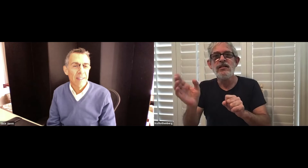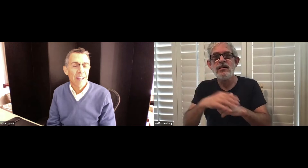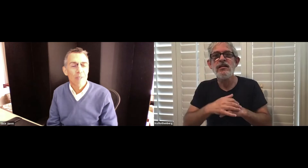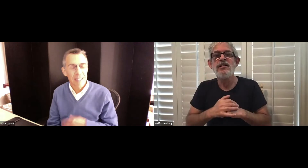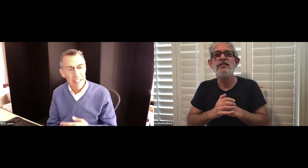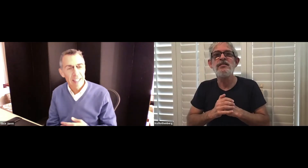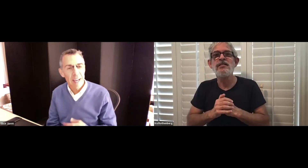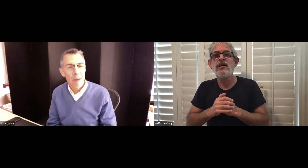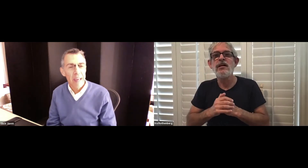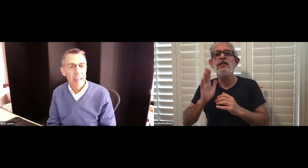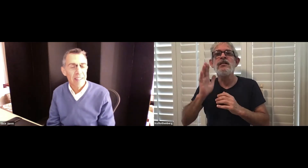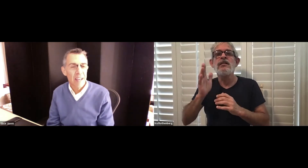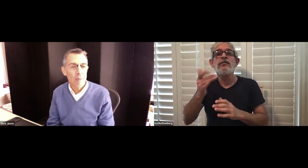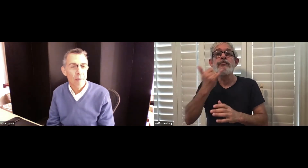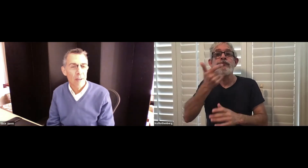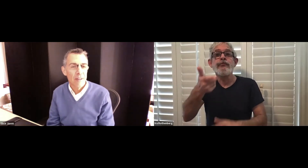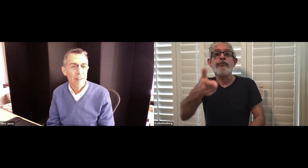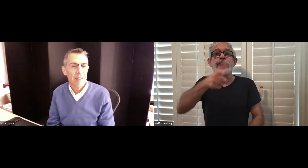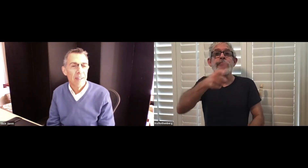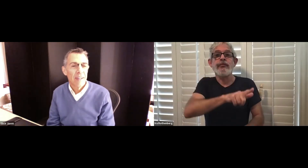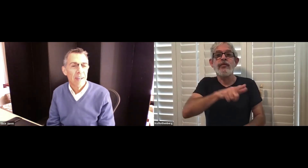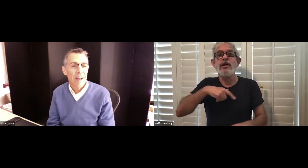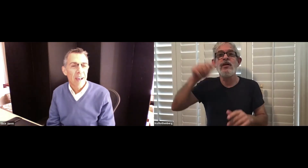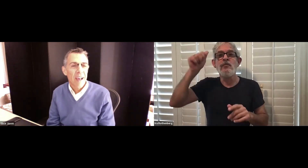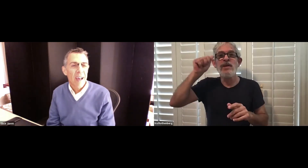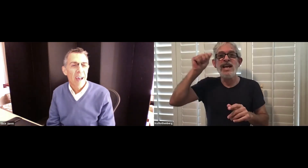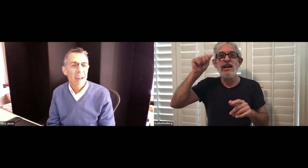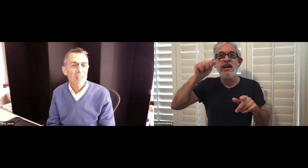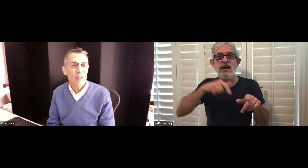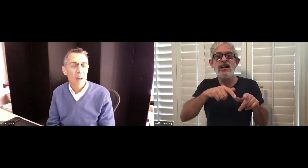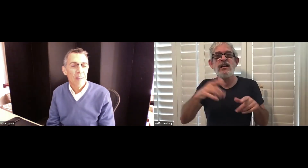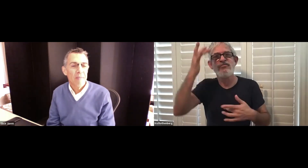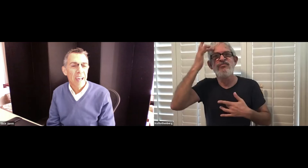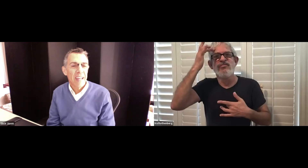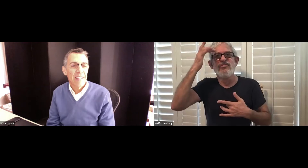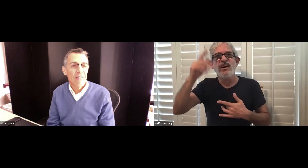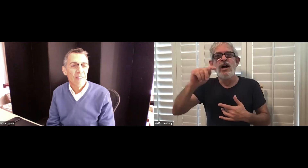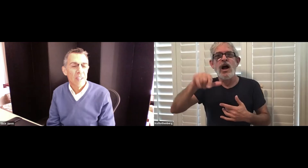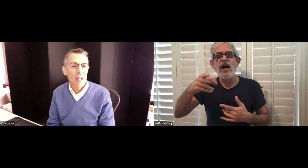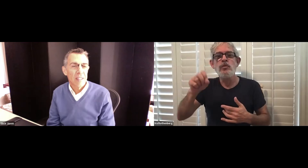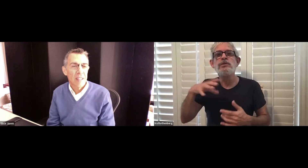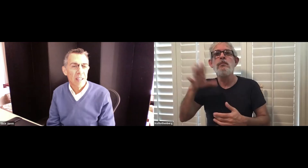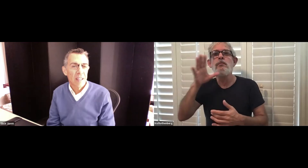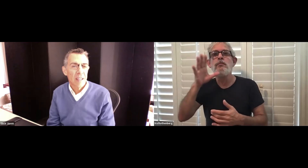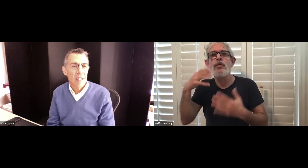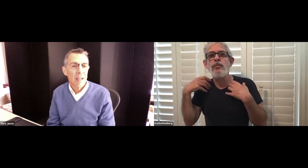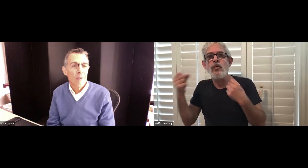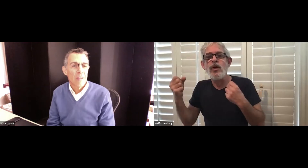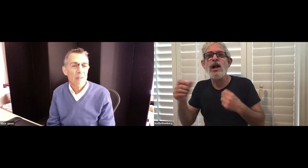was the second time that my aunt saved my mother. It just so happened that my aunt then eventually got sick with typhus, and my